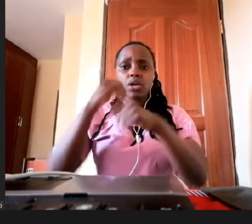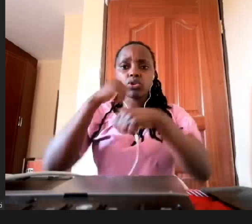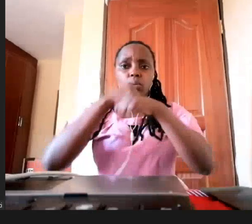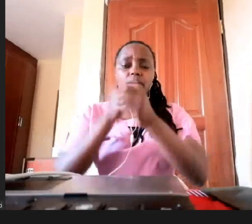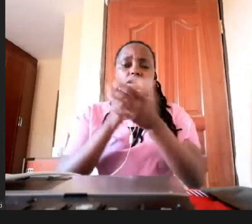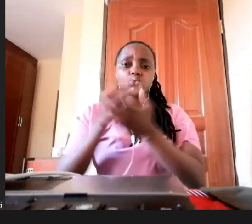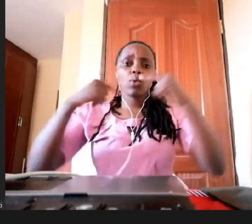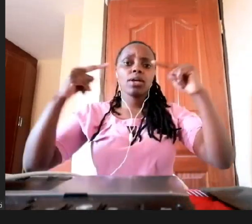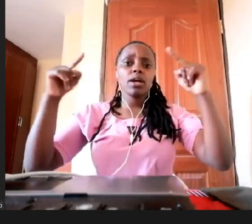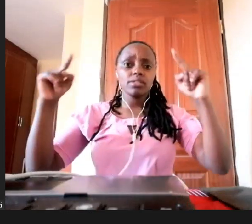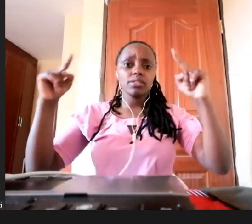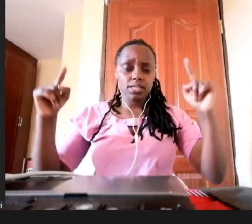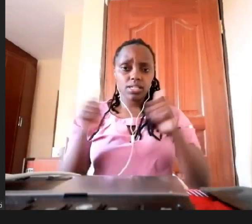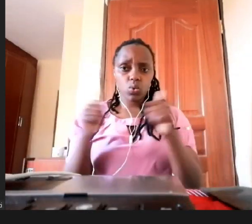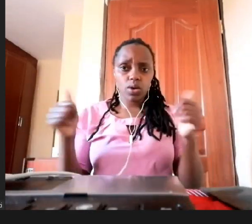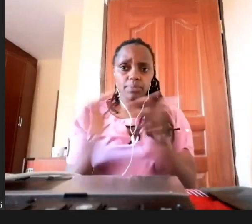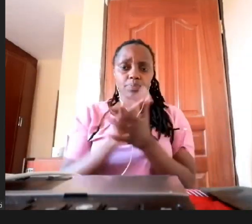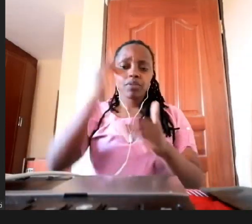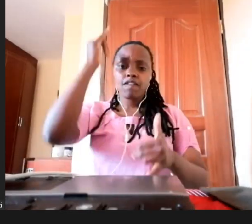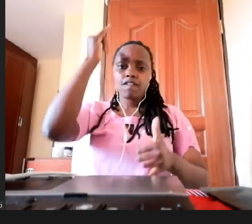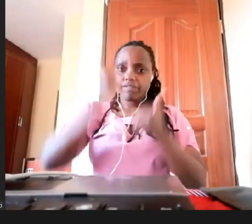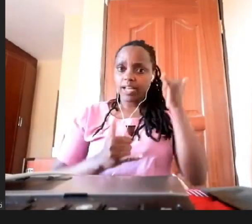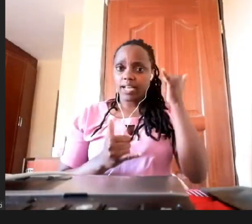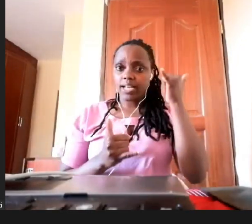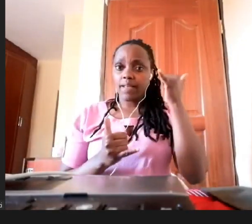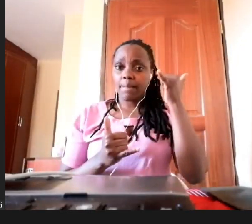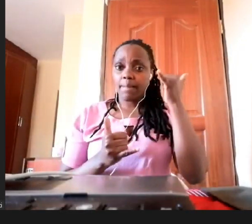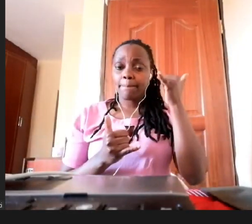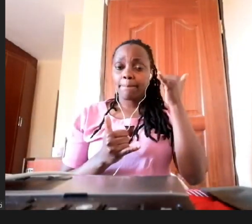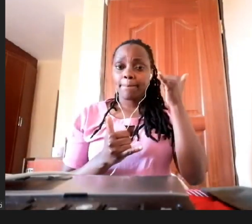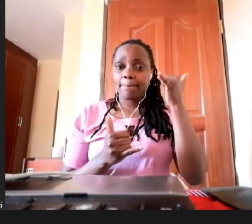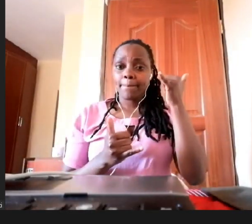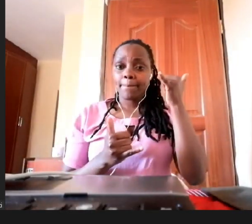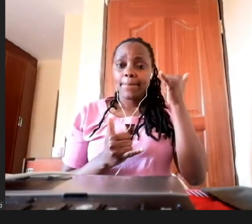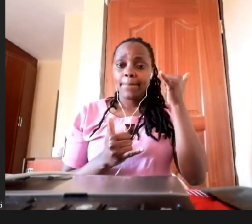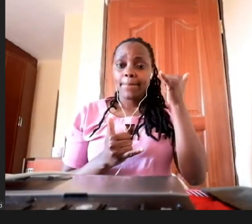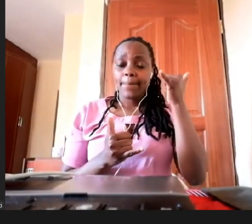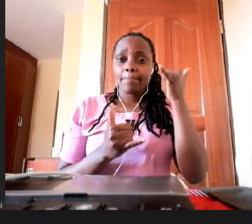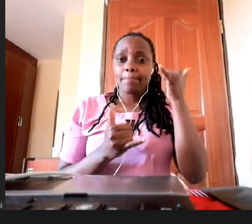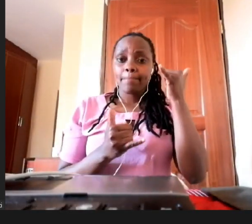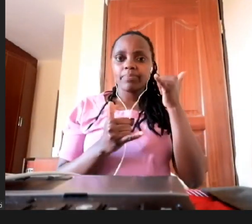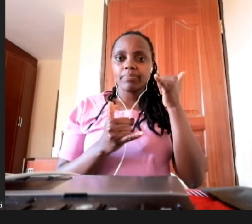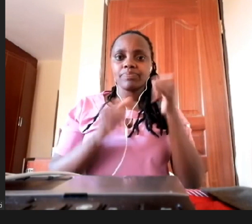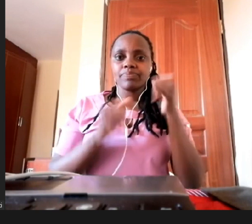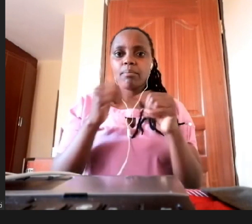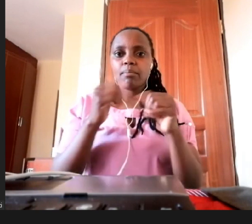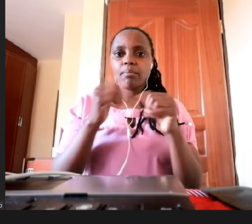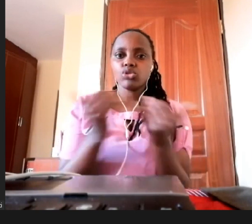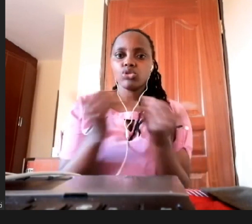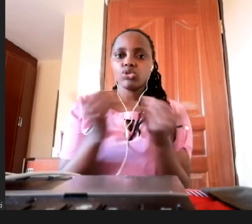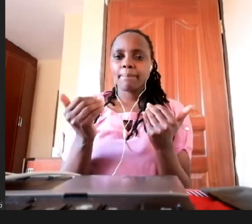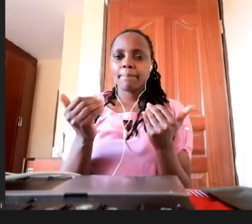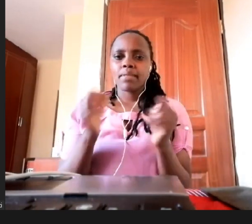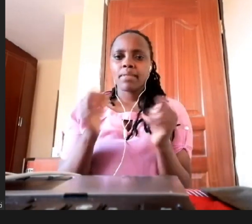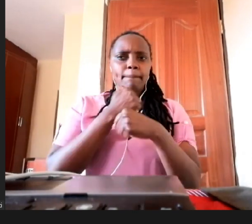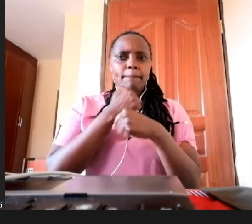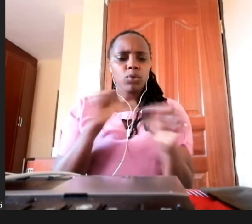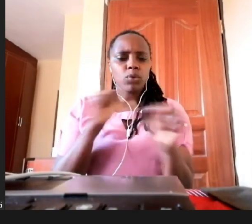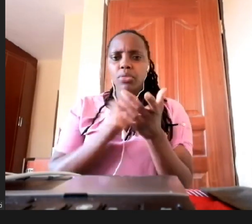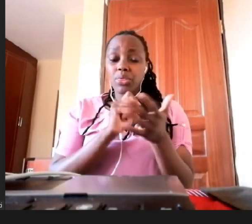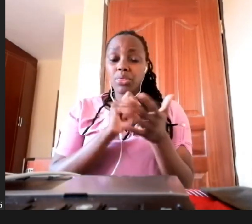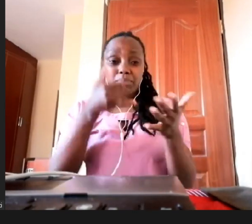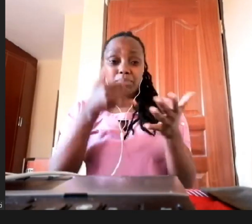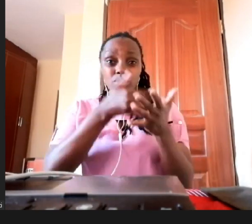doing this. Lastly, complementary reports about children cannot be written without children.